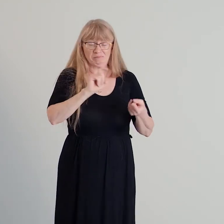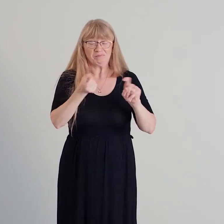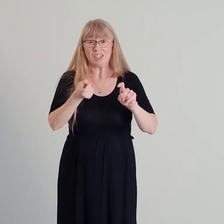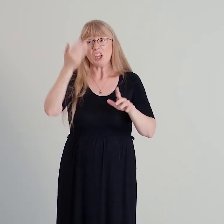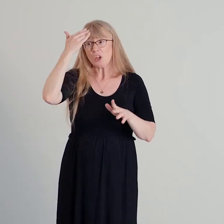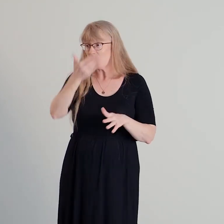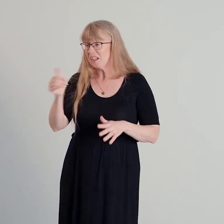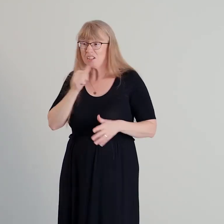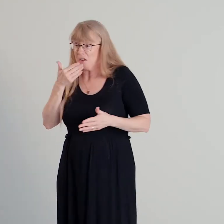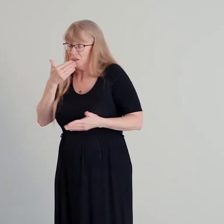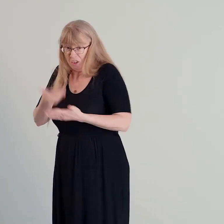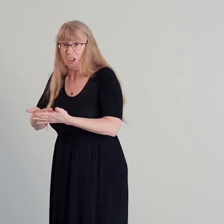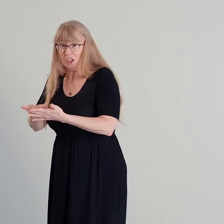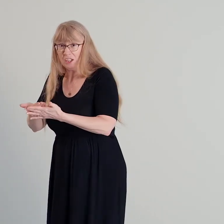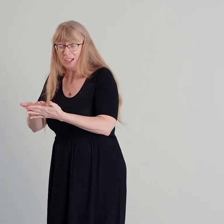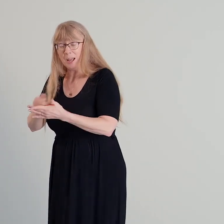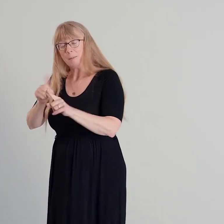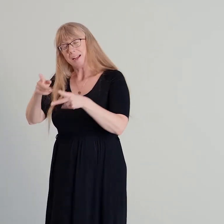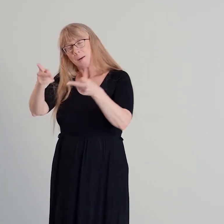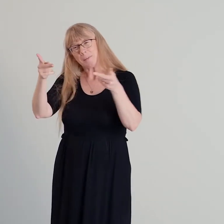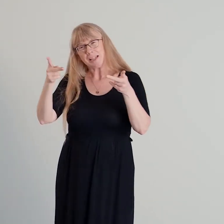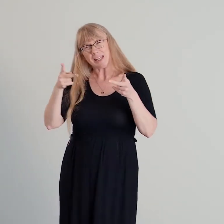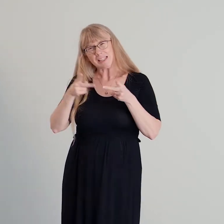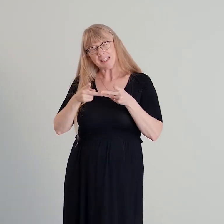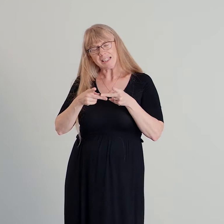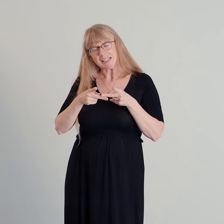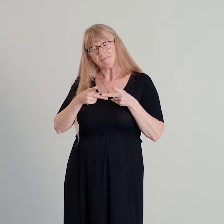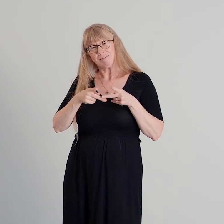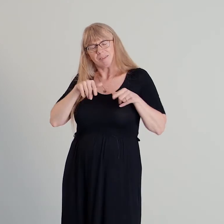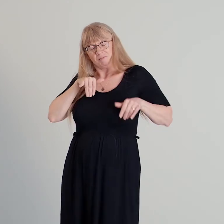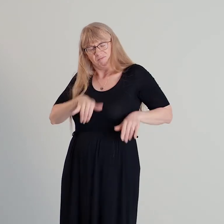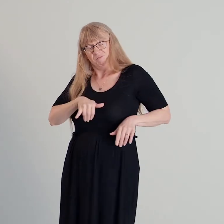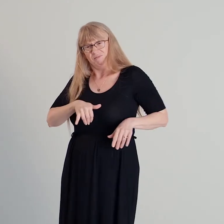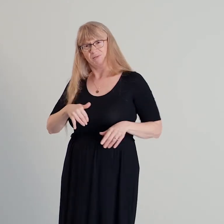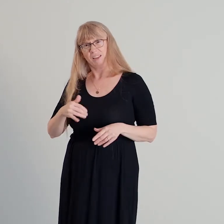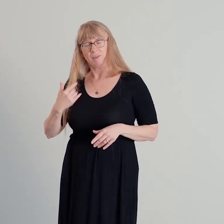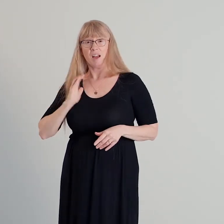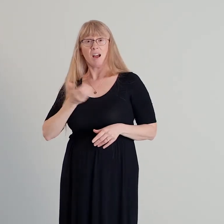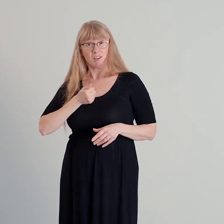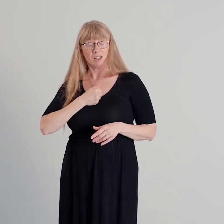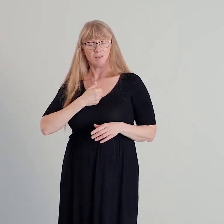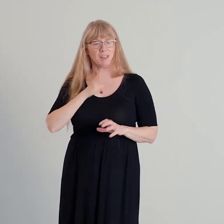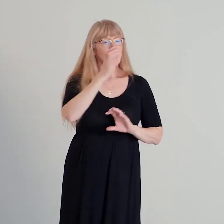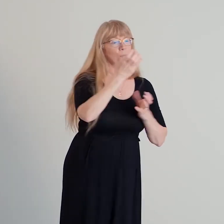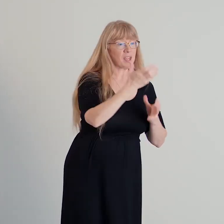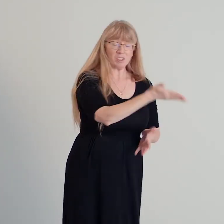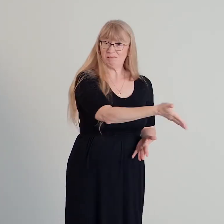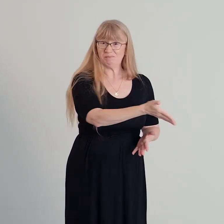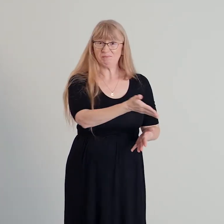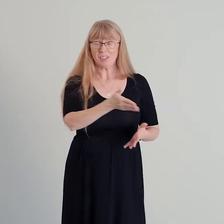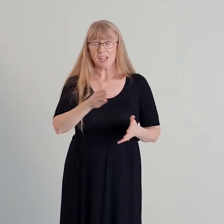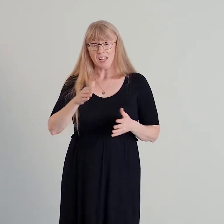are not going well for us, we get in that place of digging into who we are, digging in of comparing ourselves to others,